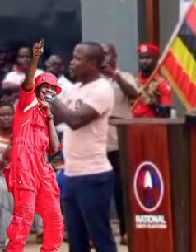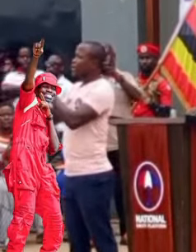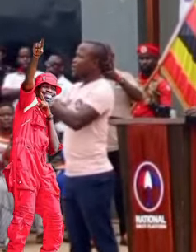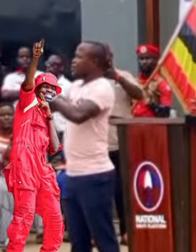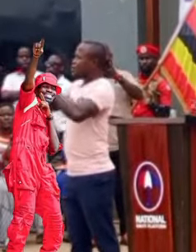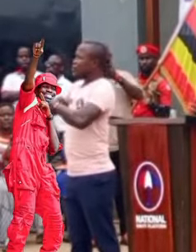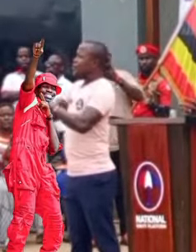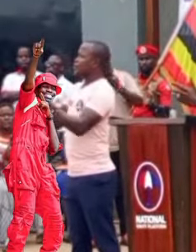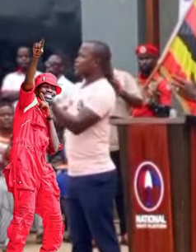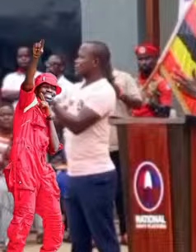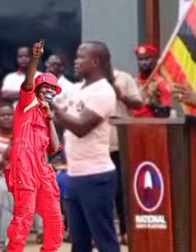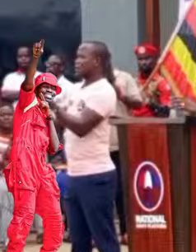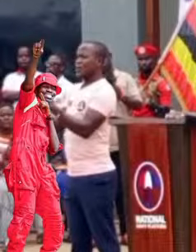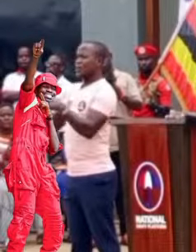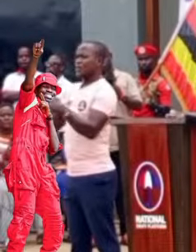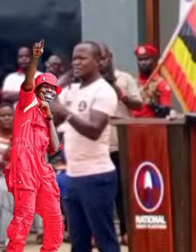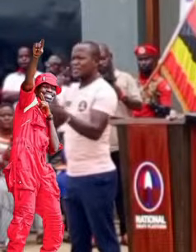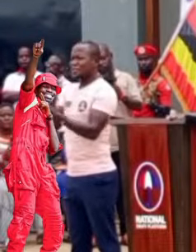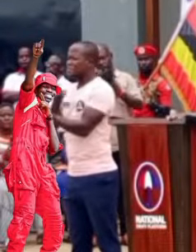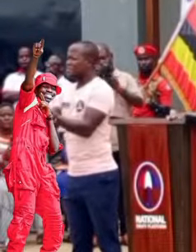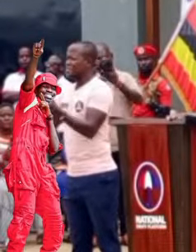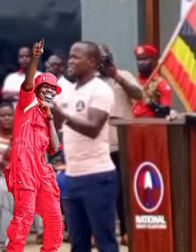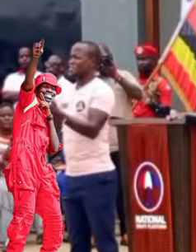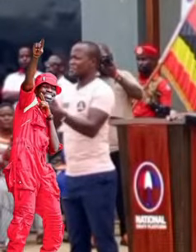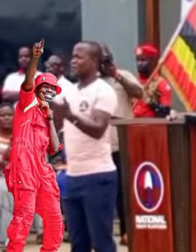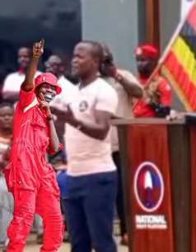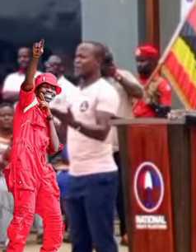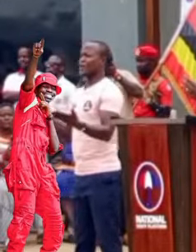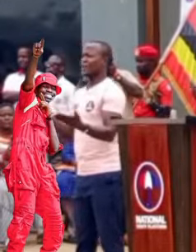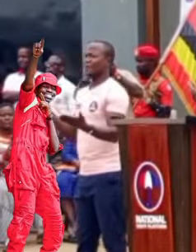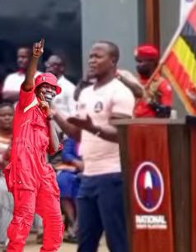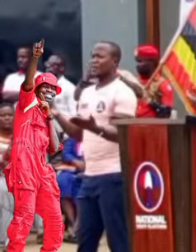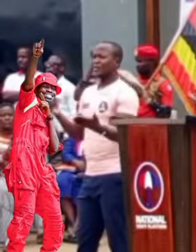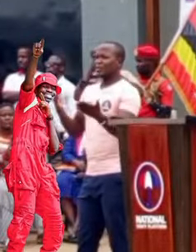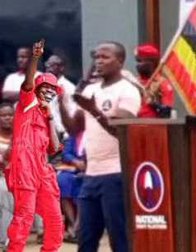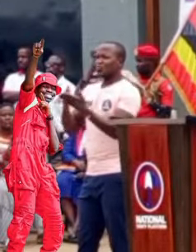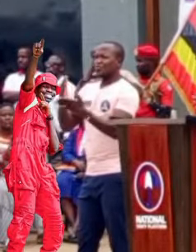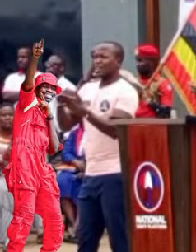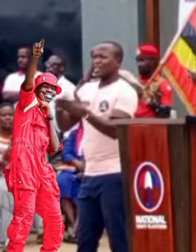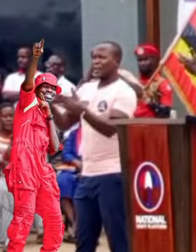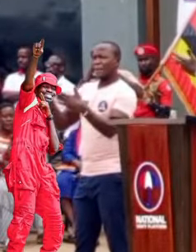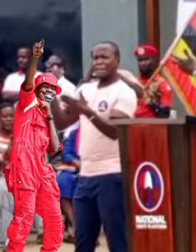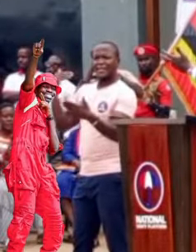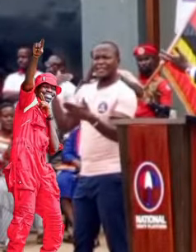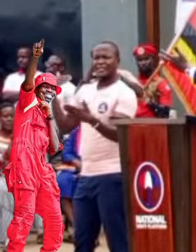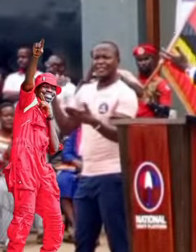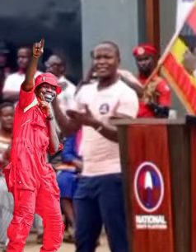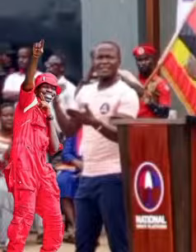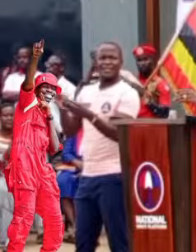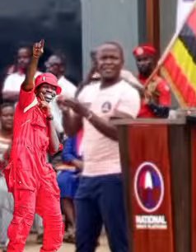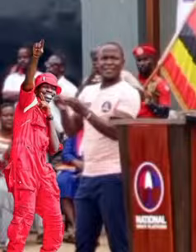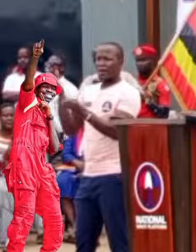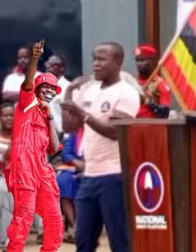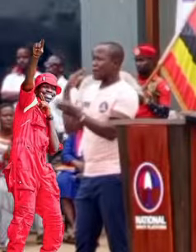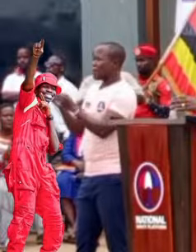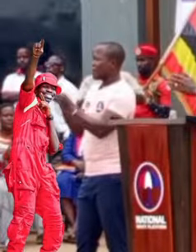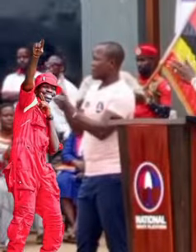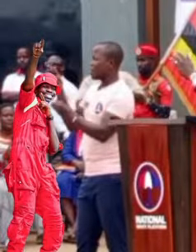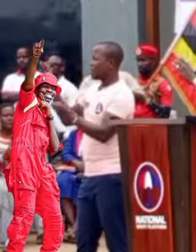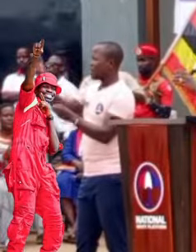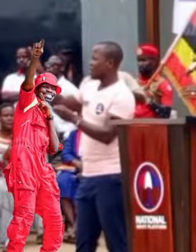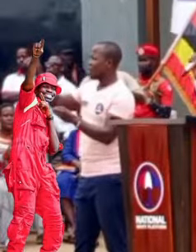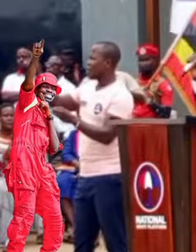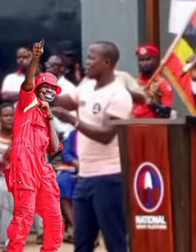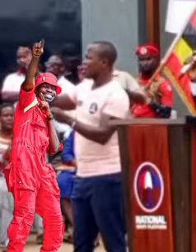population. We've seen these things before. I mean, in the past, those that went, my brother Nubian Lee